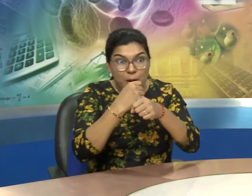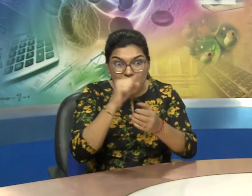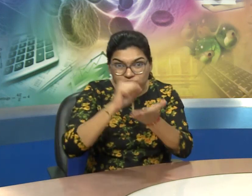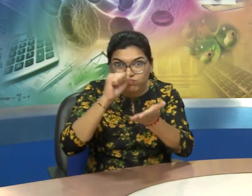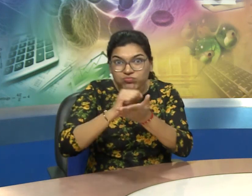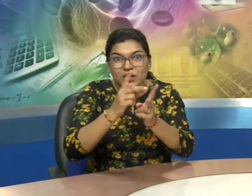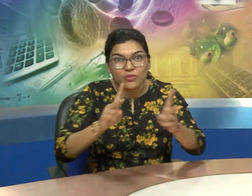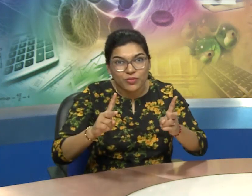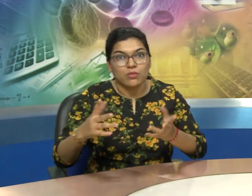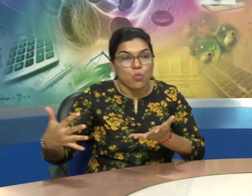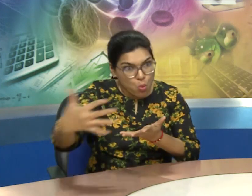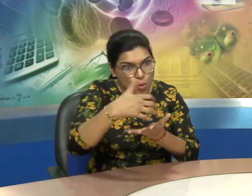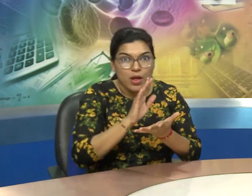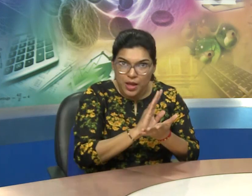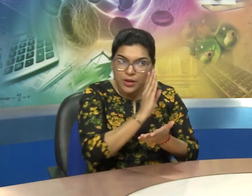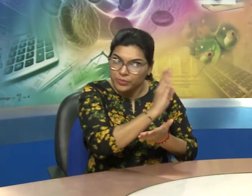be enforced.